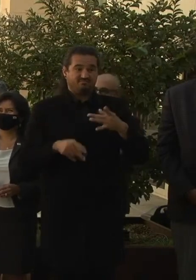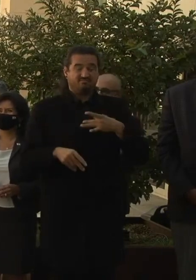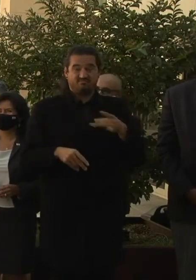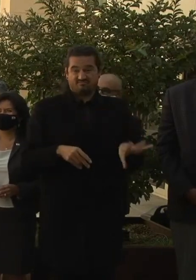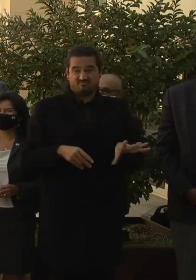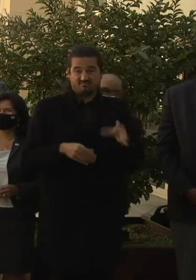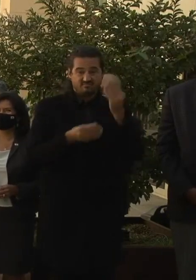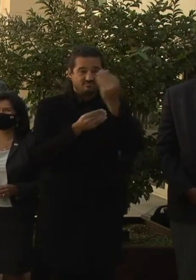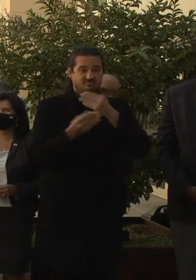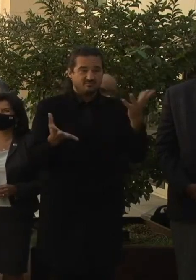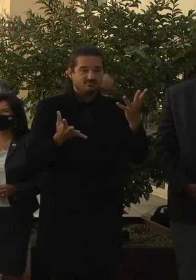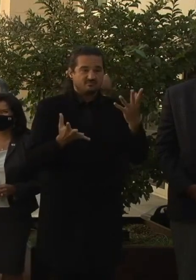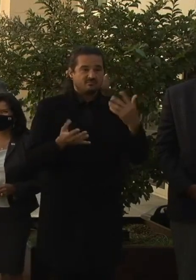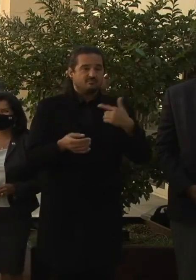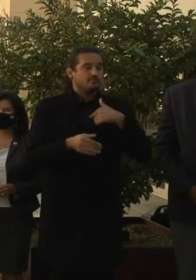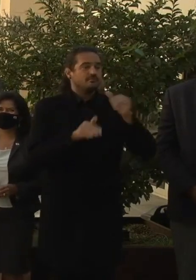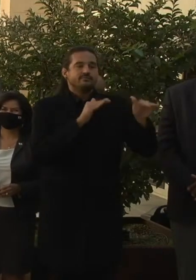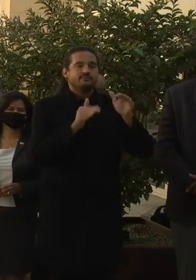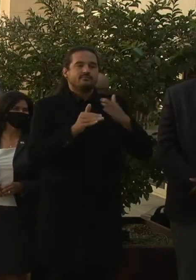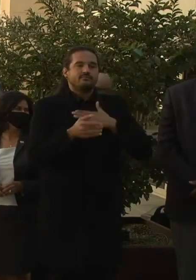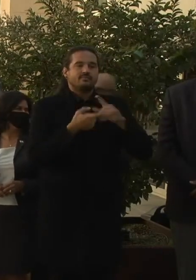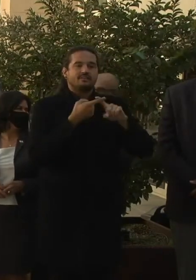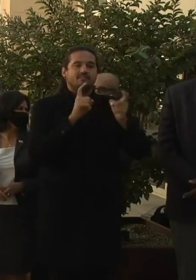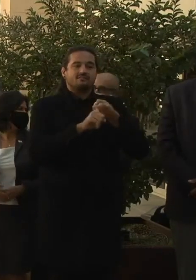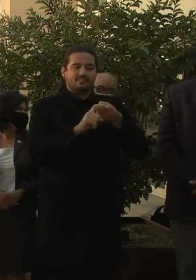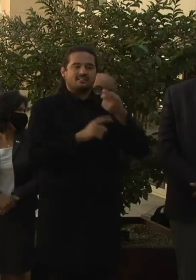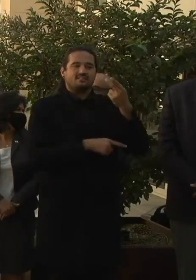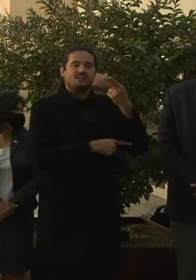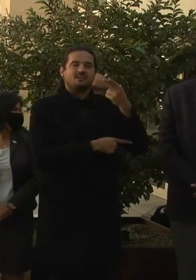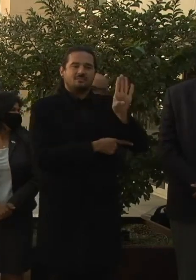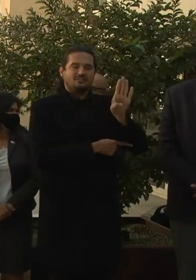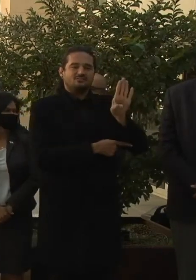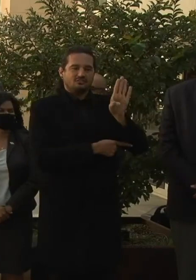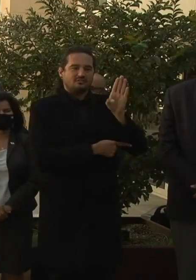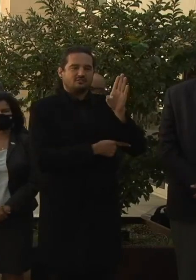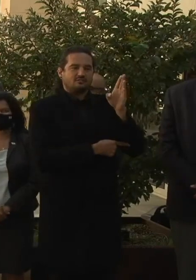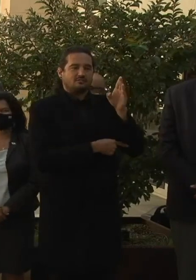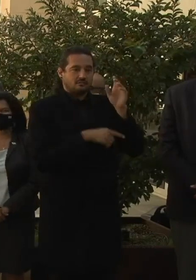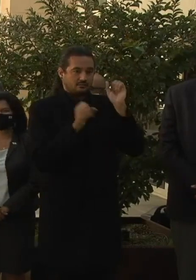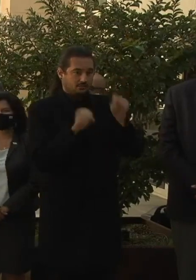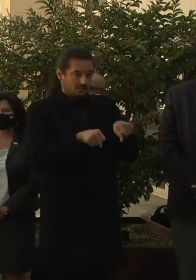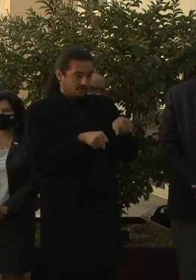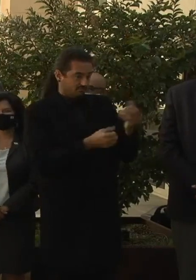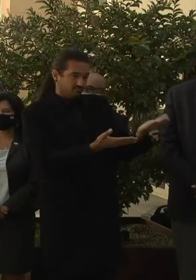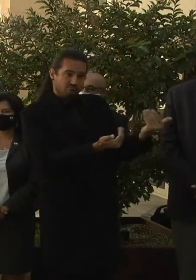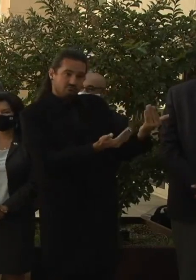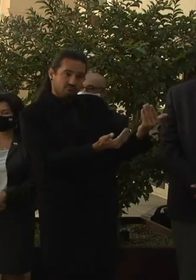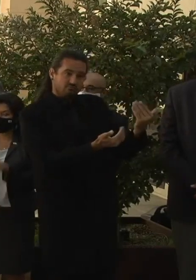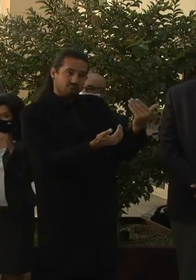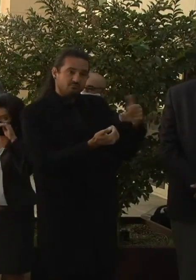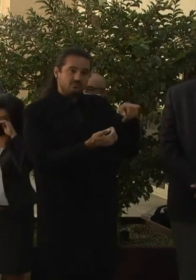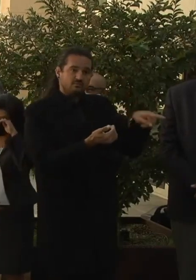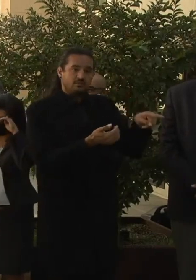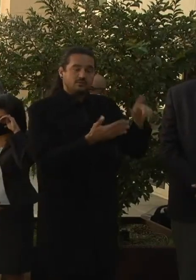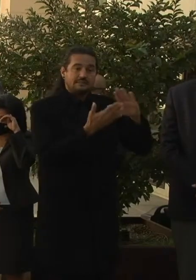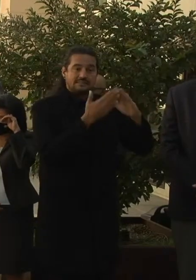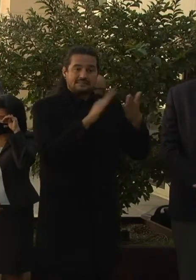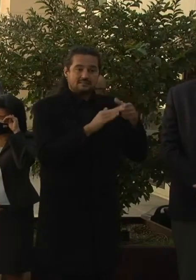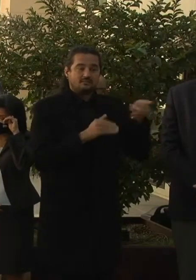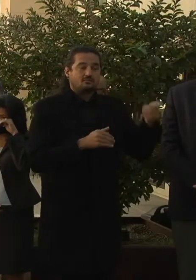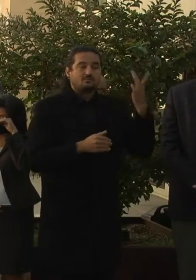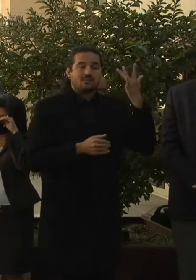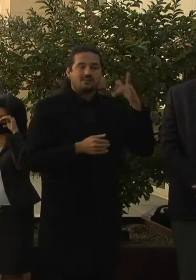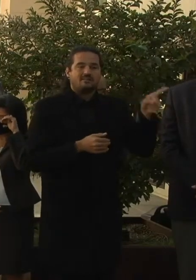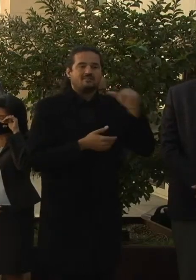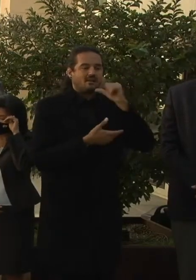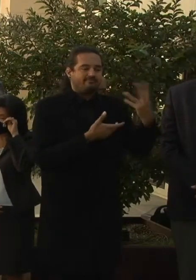in Huntington Beach when we had to sue Huntington Beach because they weren't meeting their commitments on the housing element. We've got this